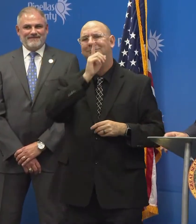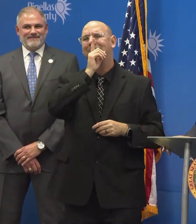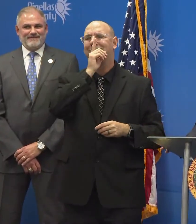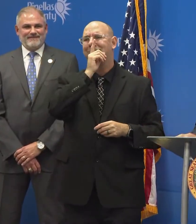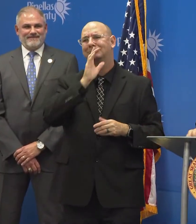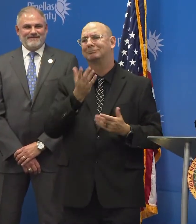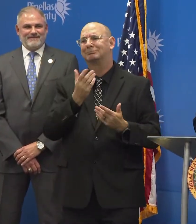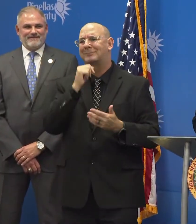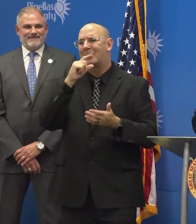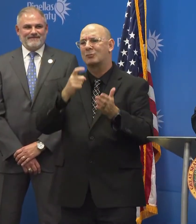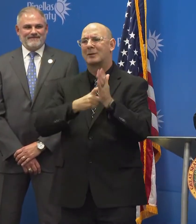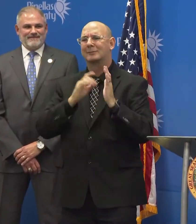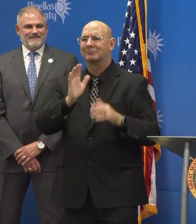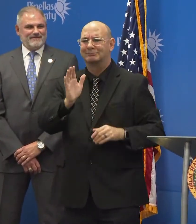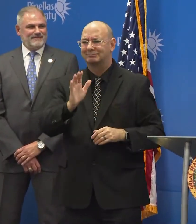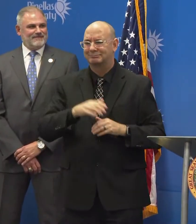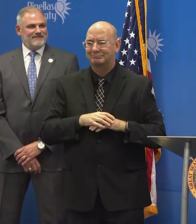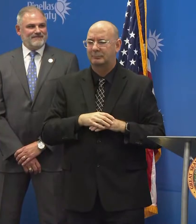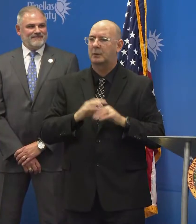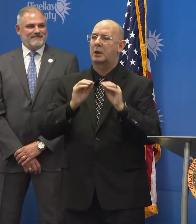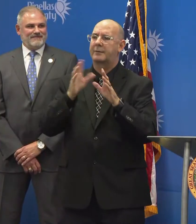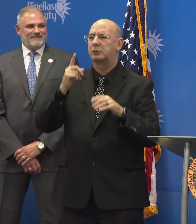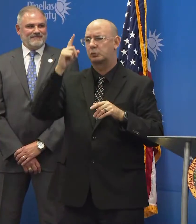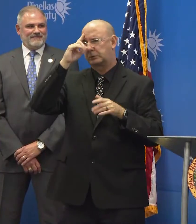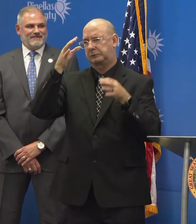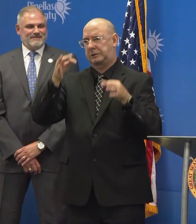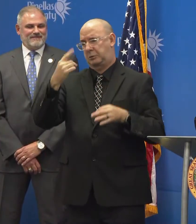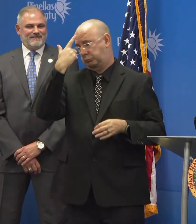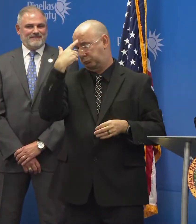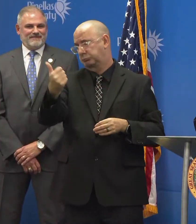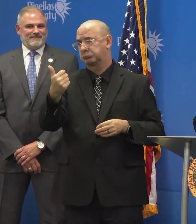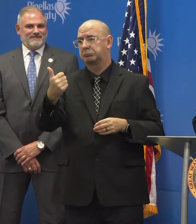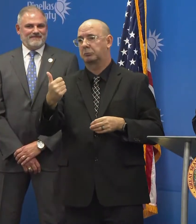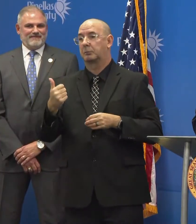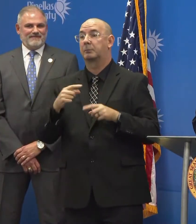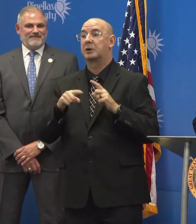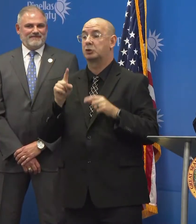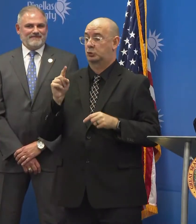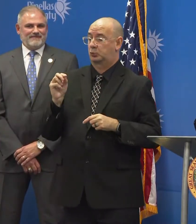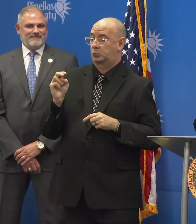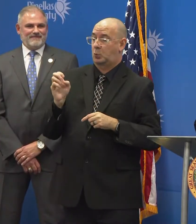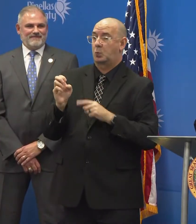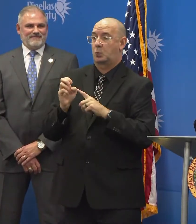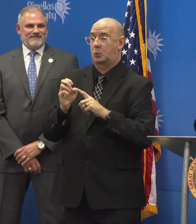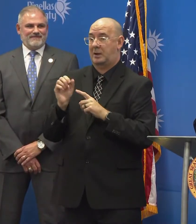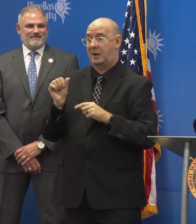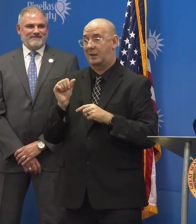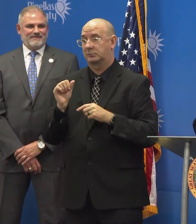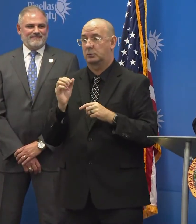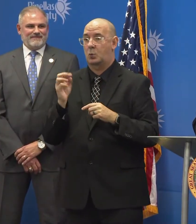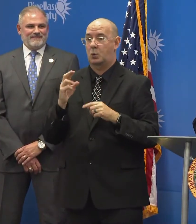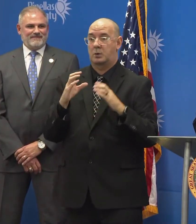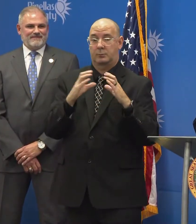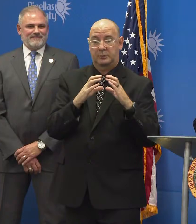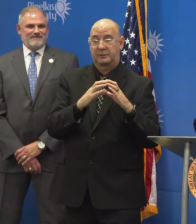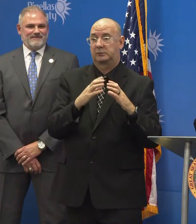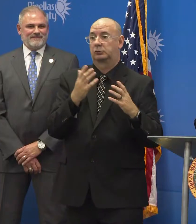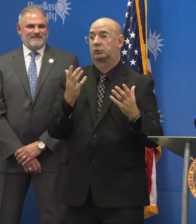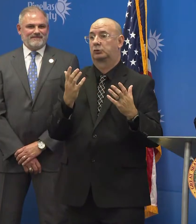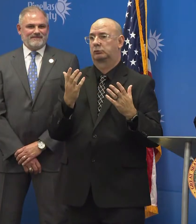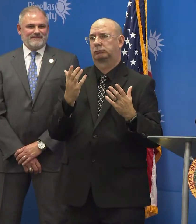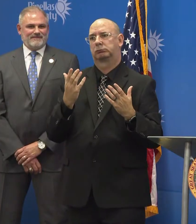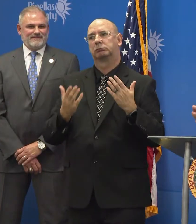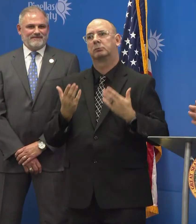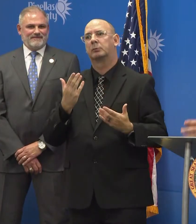can make their decisions, but when you're in these things like Zone A, or if you're in manufactured housing that may be more difficult to